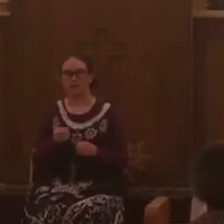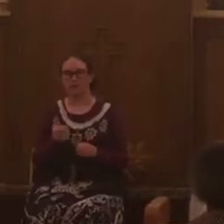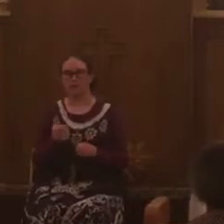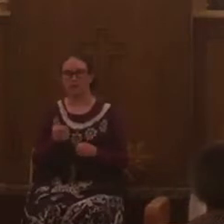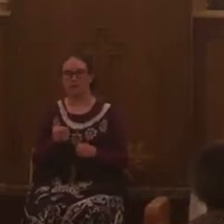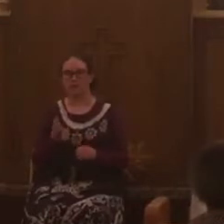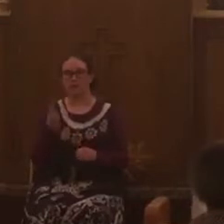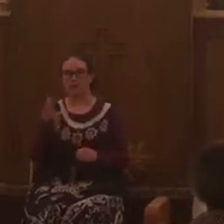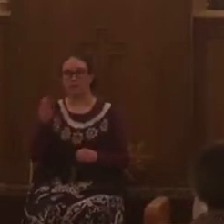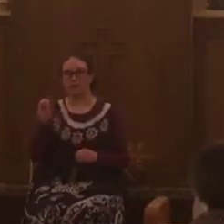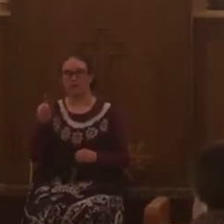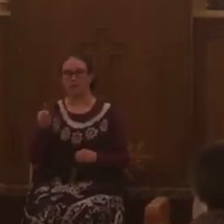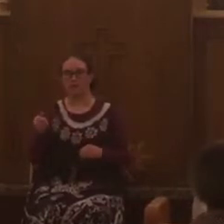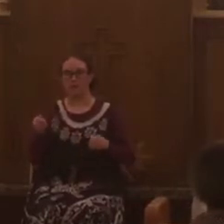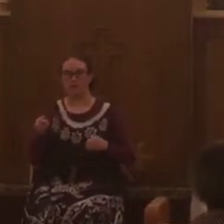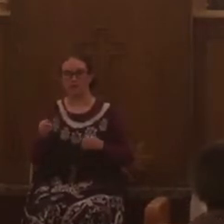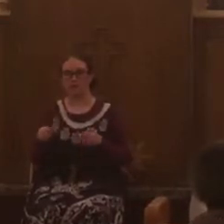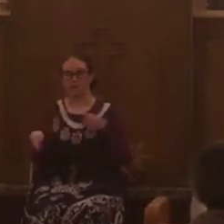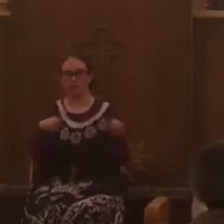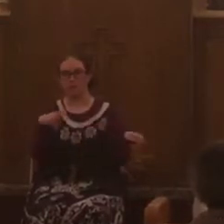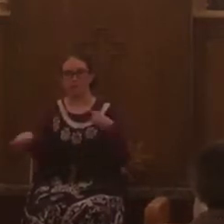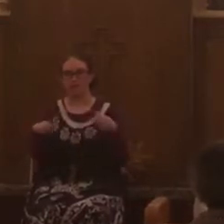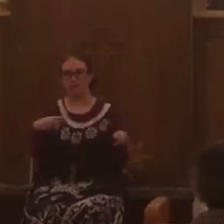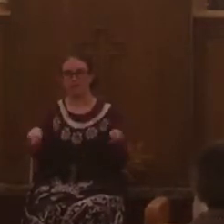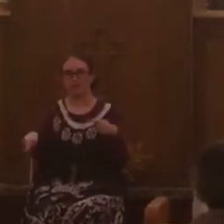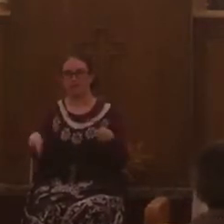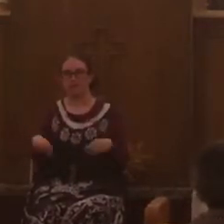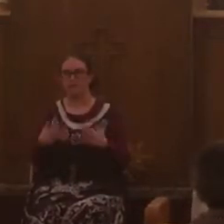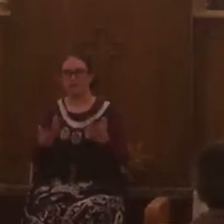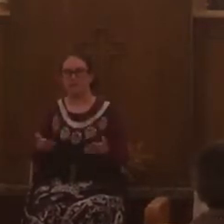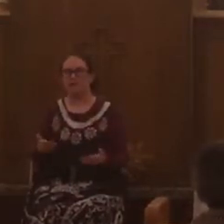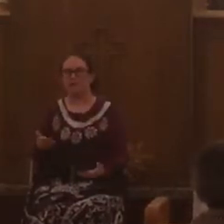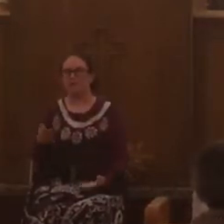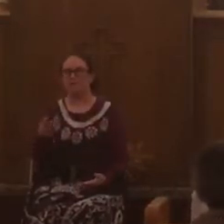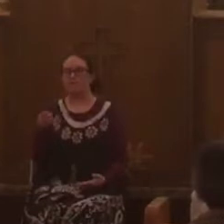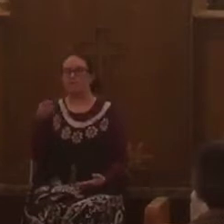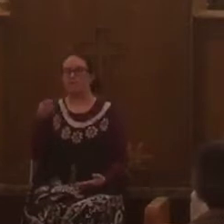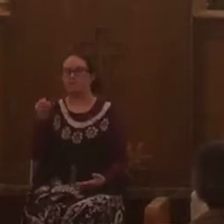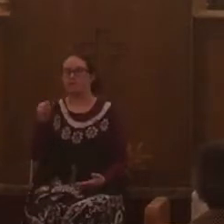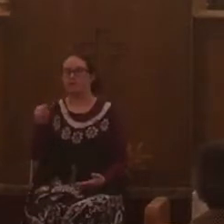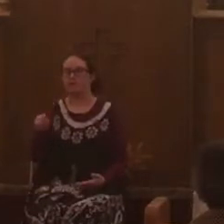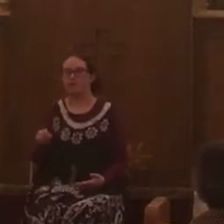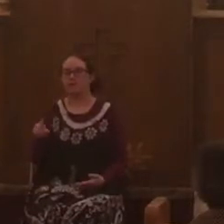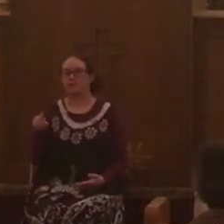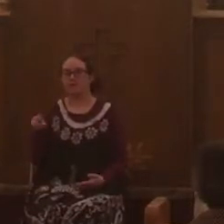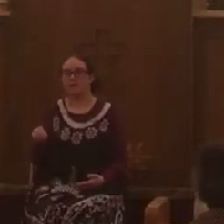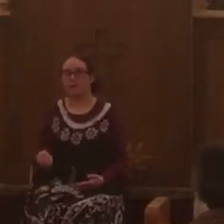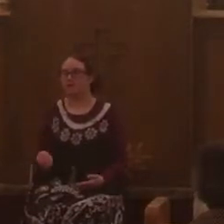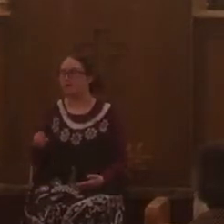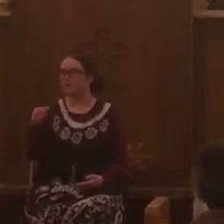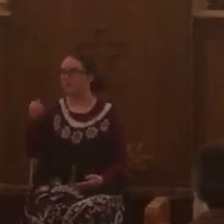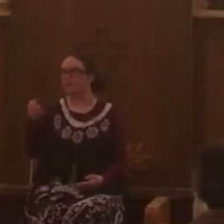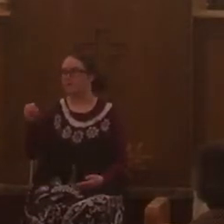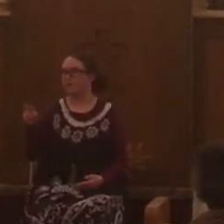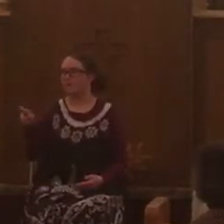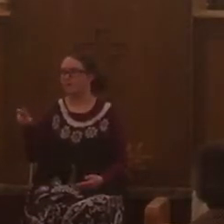Now, you know what some churches are doing? They've given up the power of